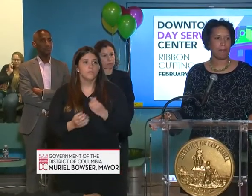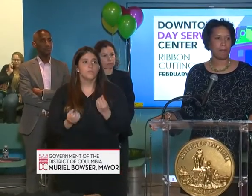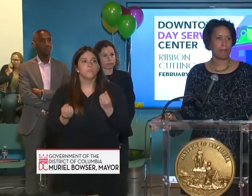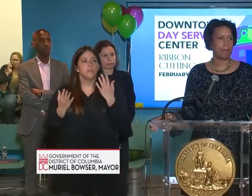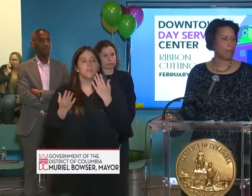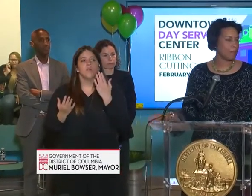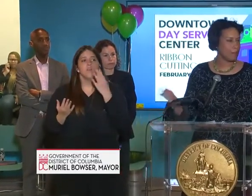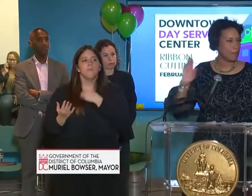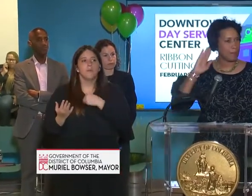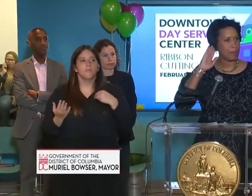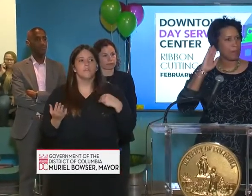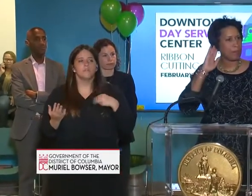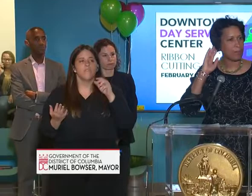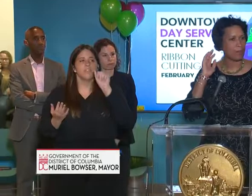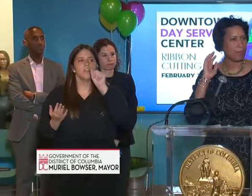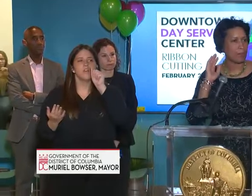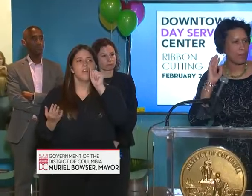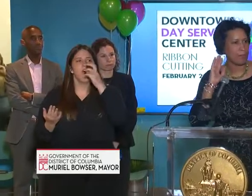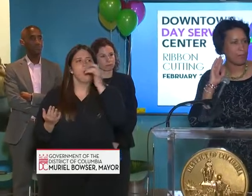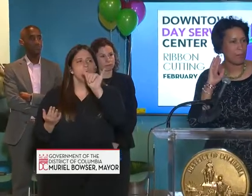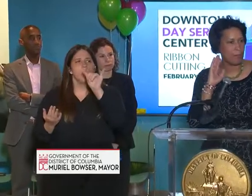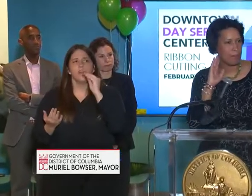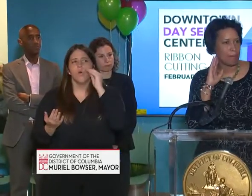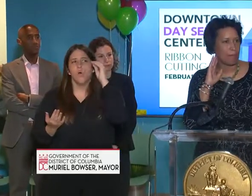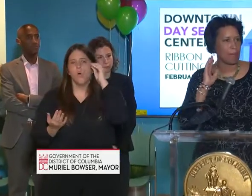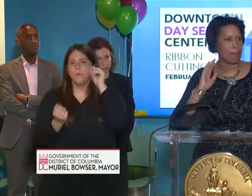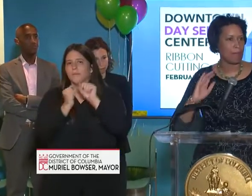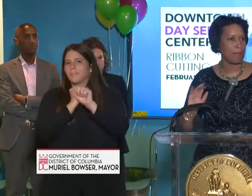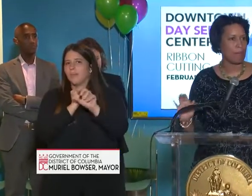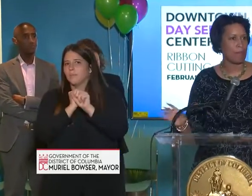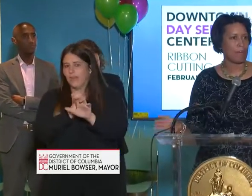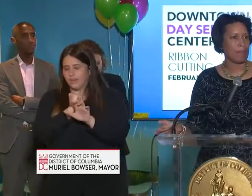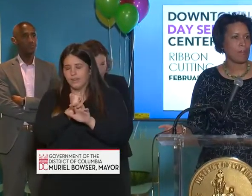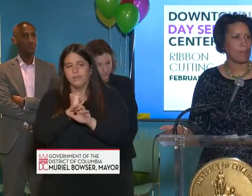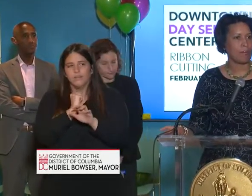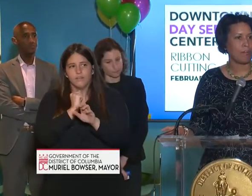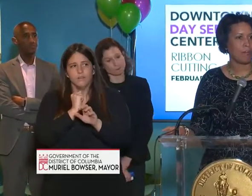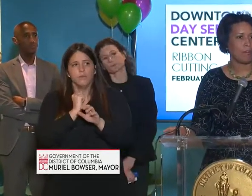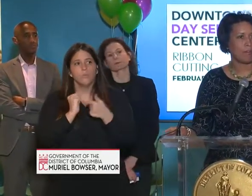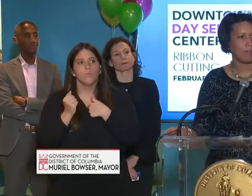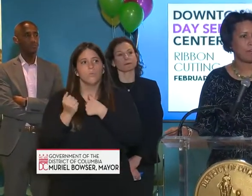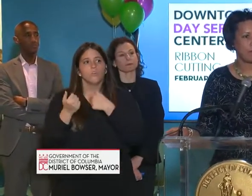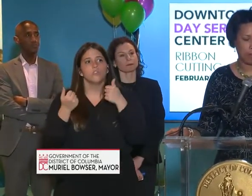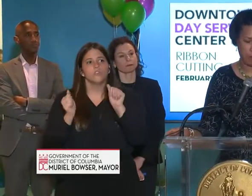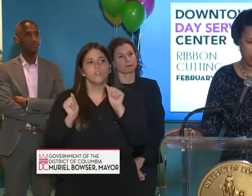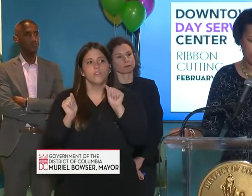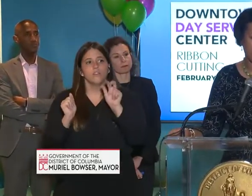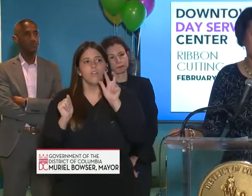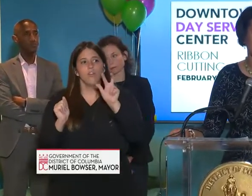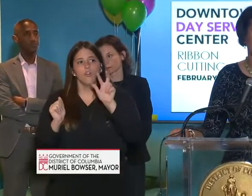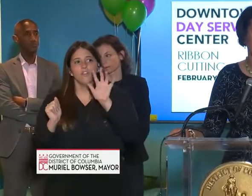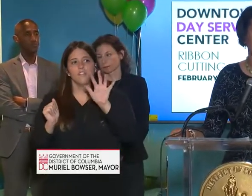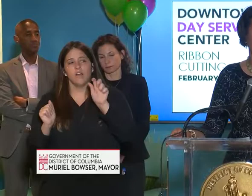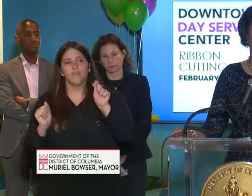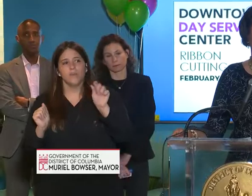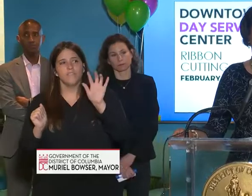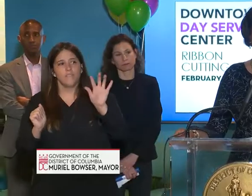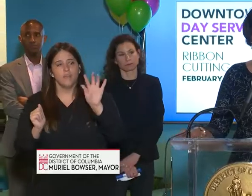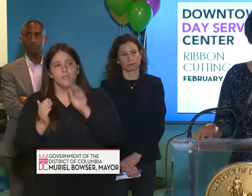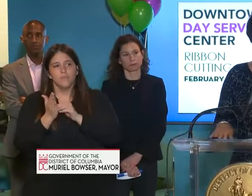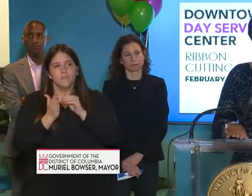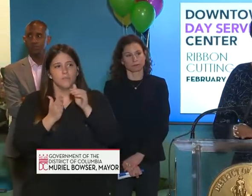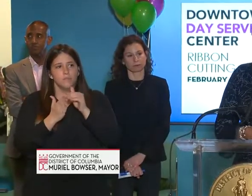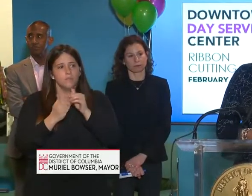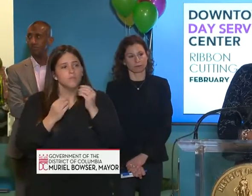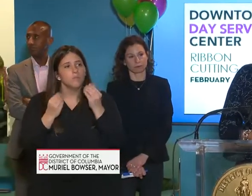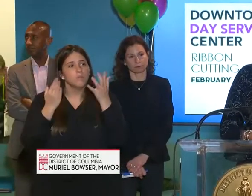of the Way Home campaign, and we're trying to have you put $35.5 million to